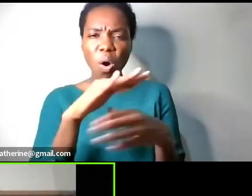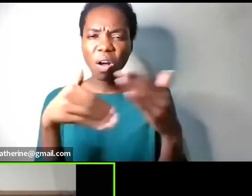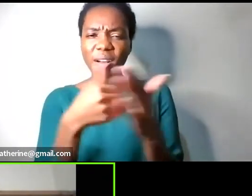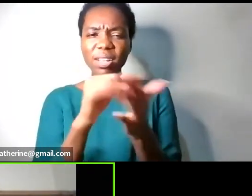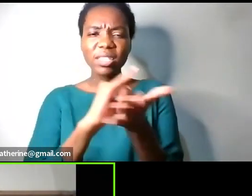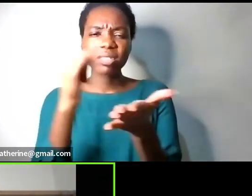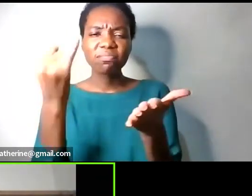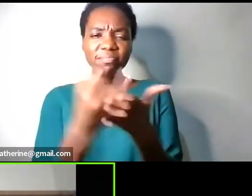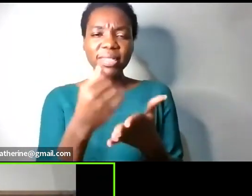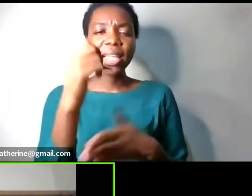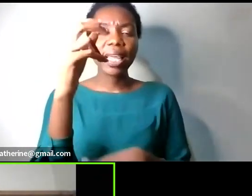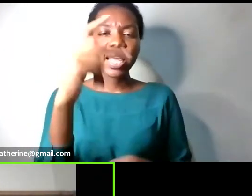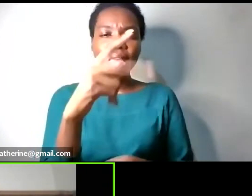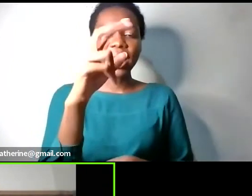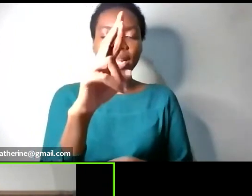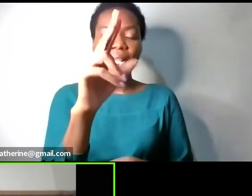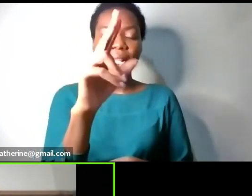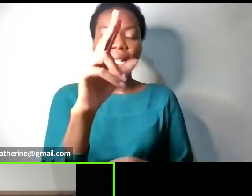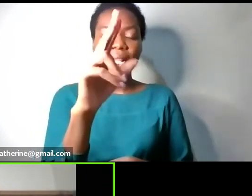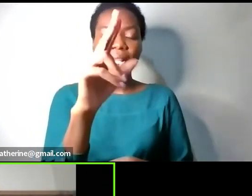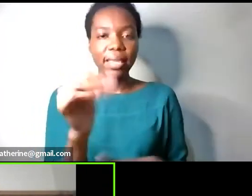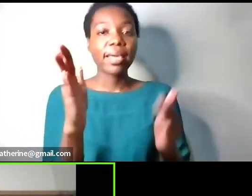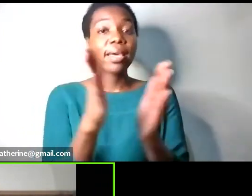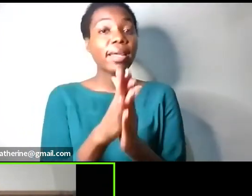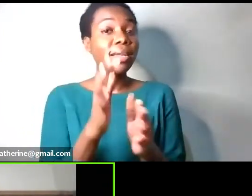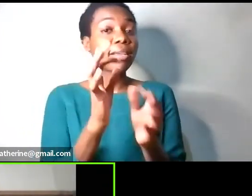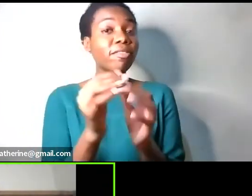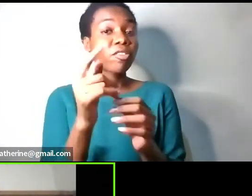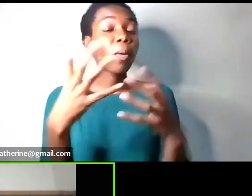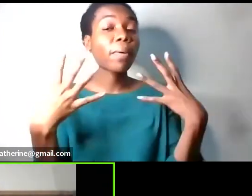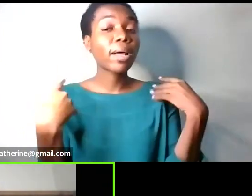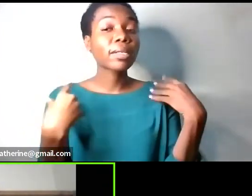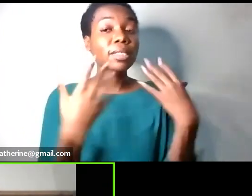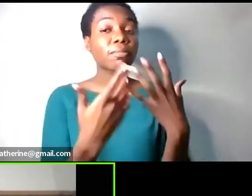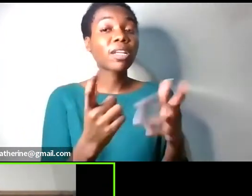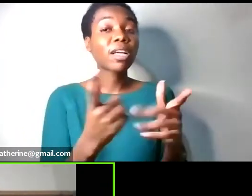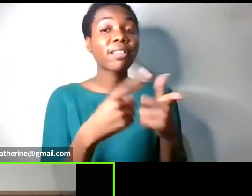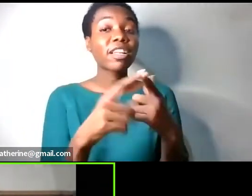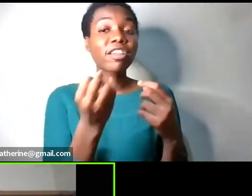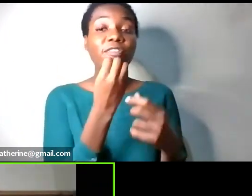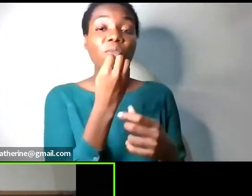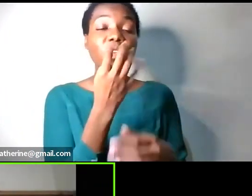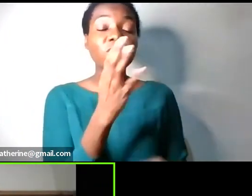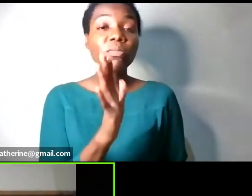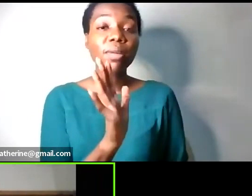IRA. In case of any malpractices, and then for your information, there is an